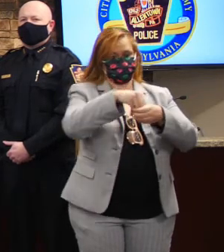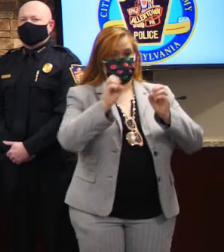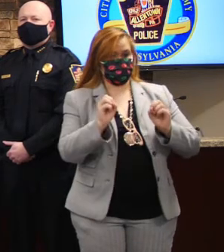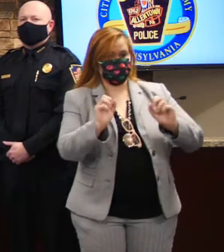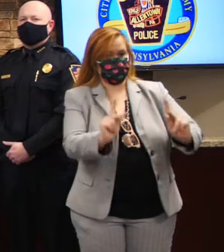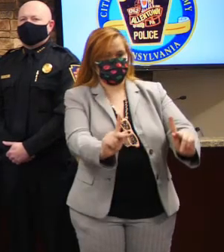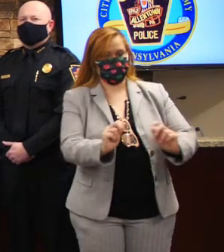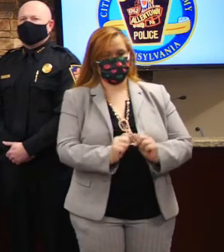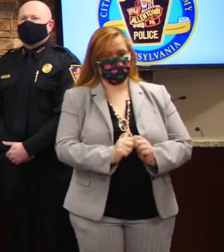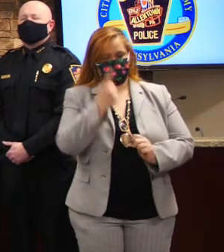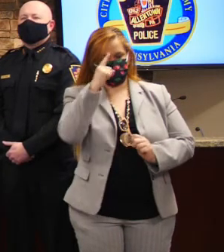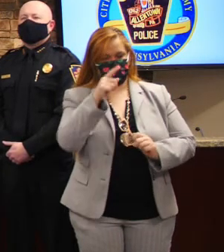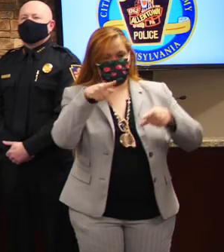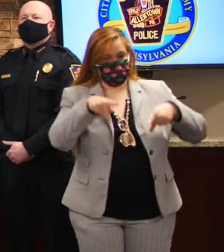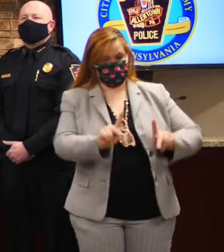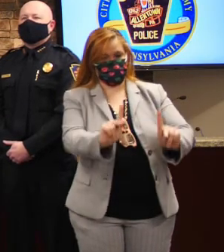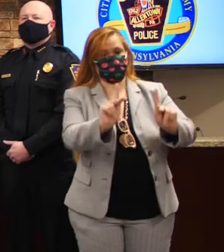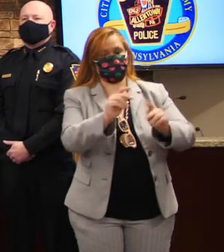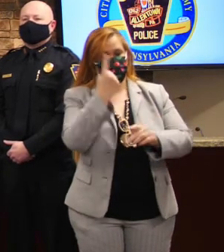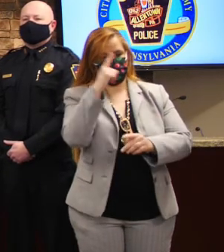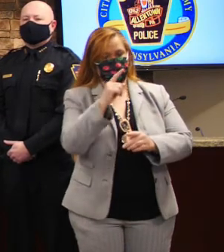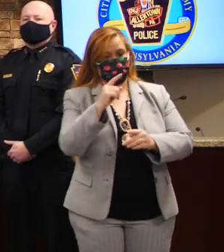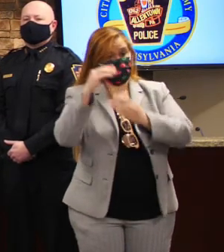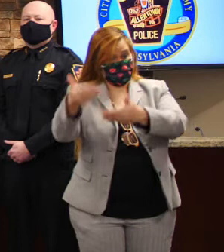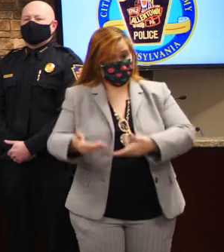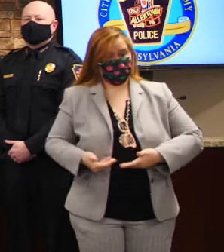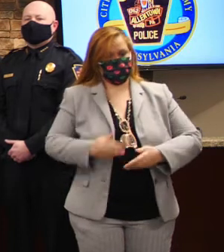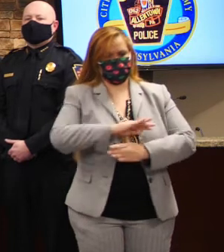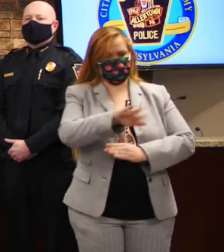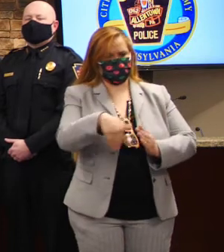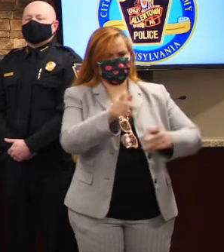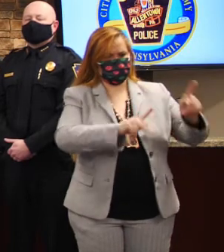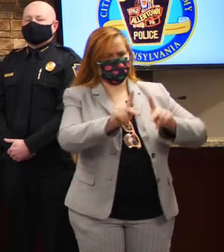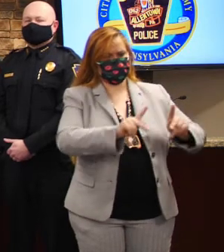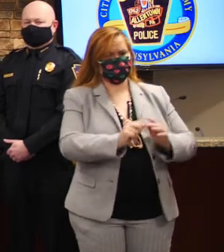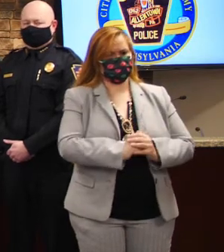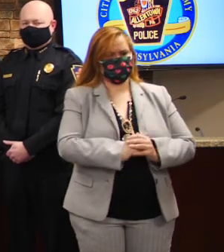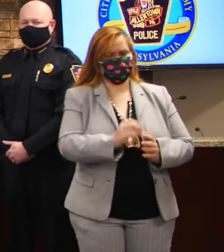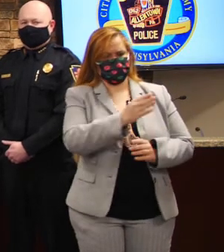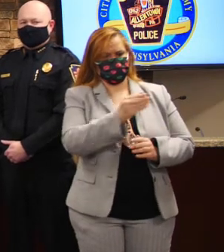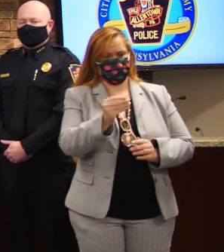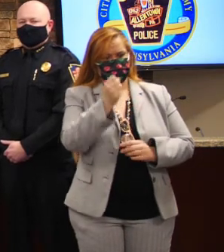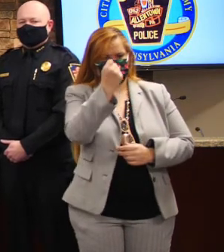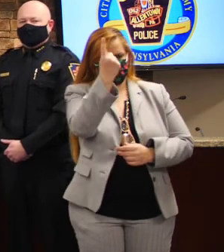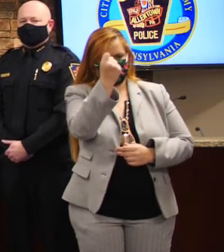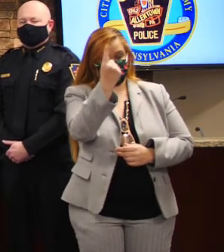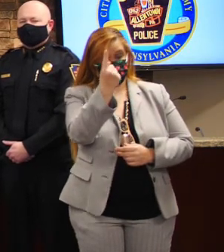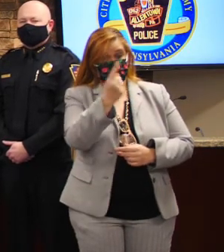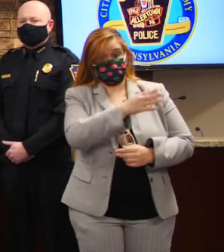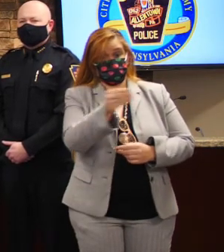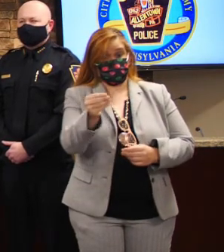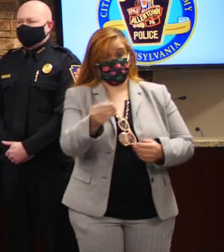an evening broadcast or one of those primetime shows, Solve the Crime in 1 Hour, such as